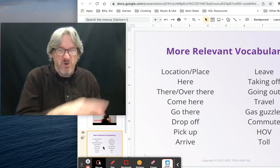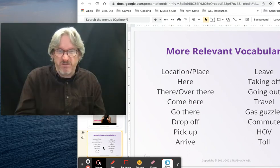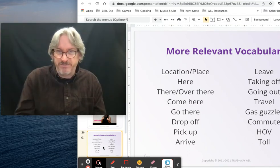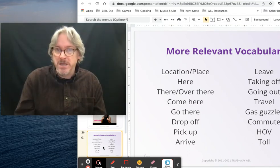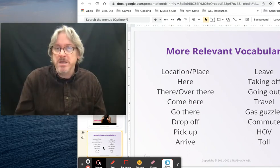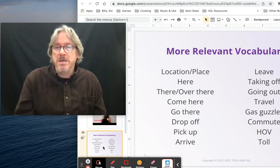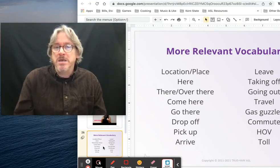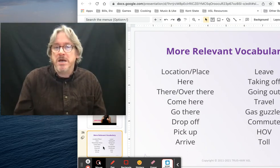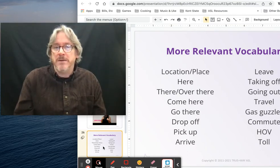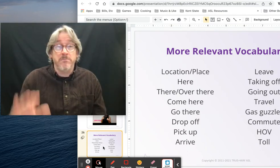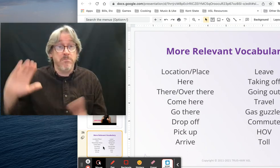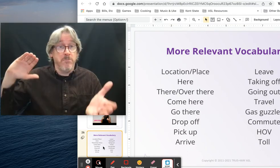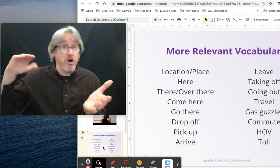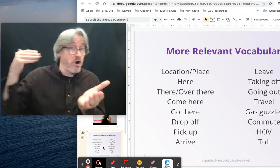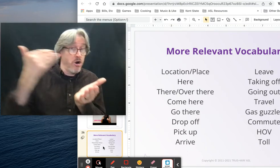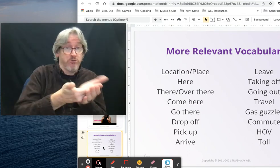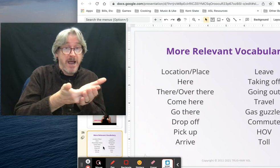something small.